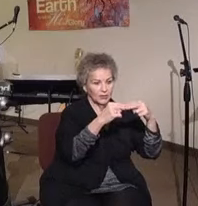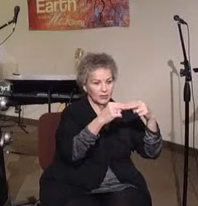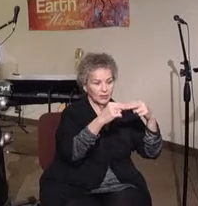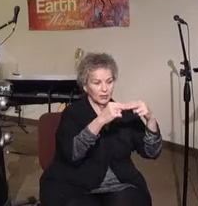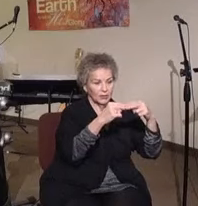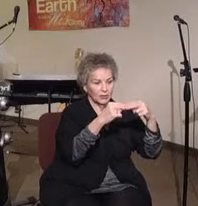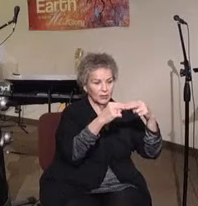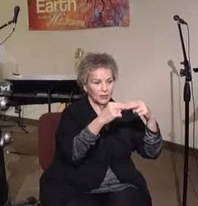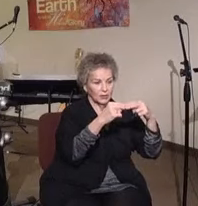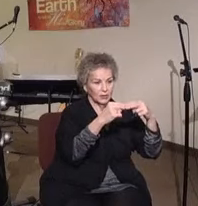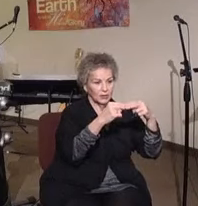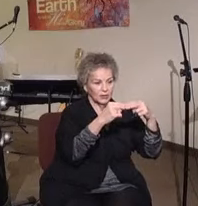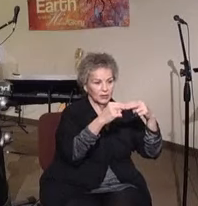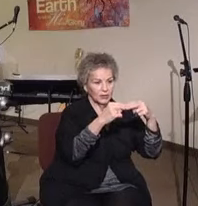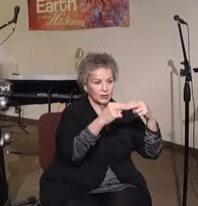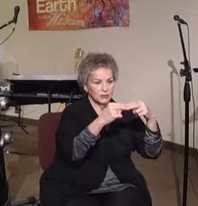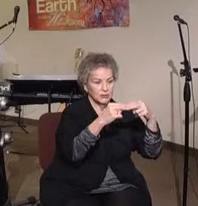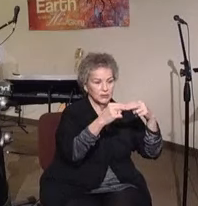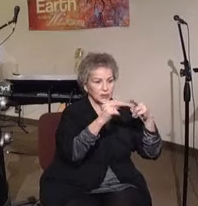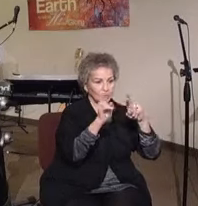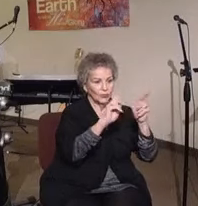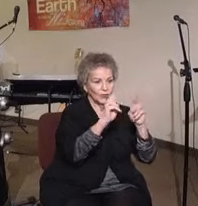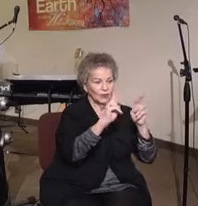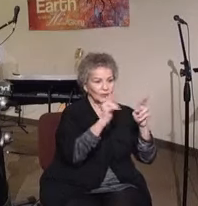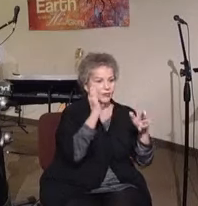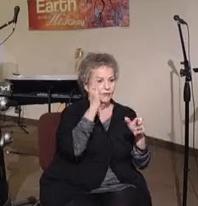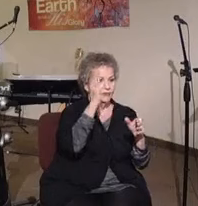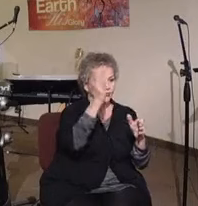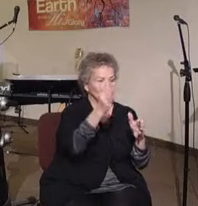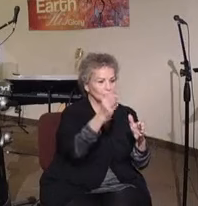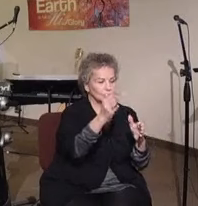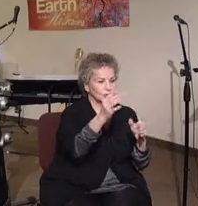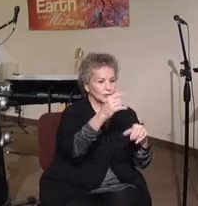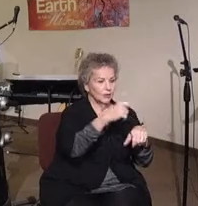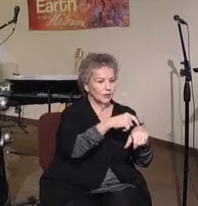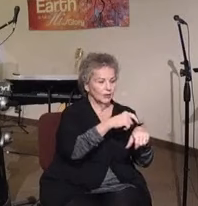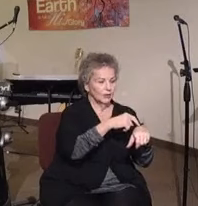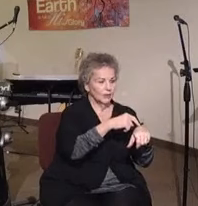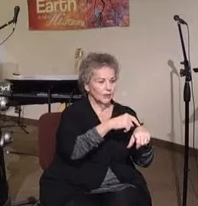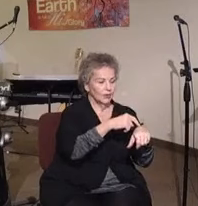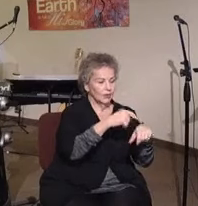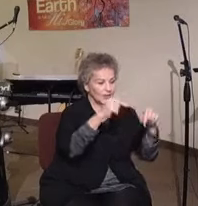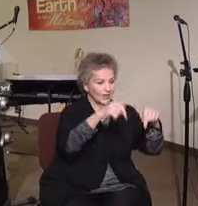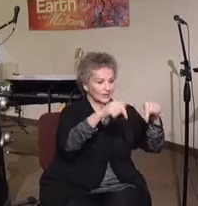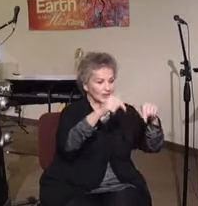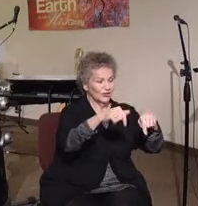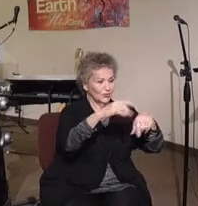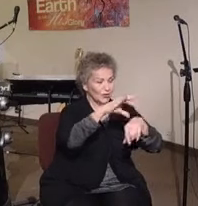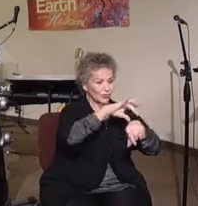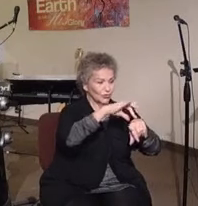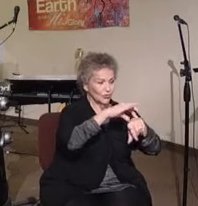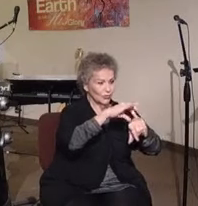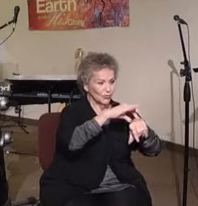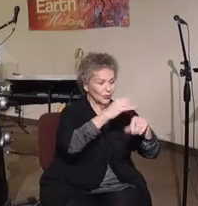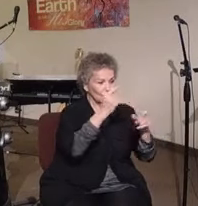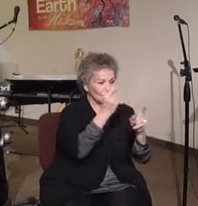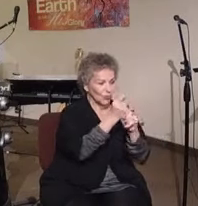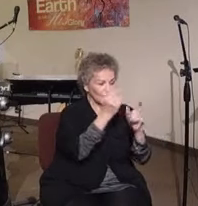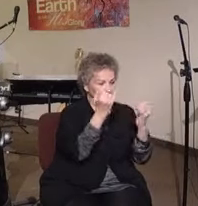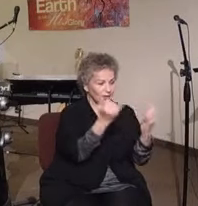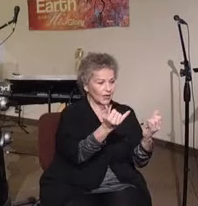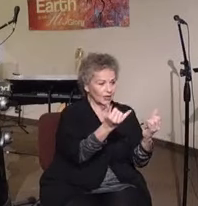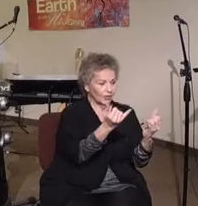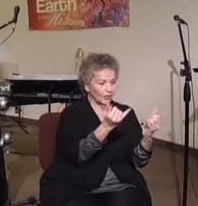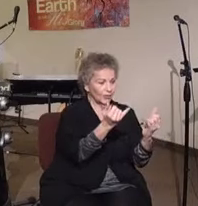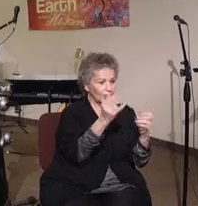a future date. Oh, but that's here on earth. Right now, for